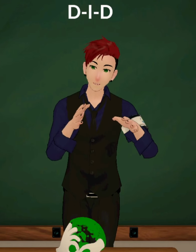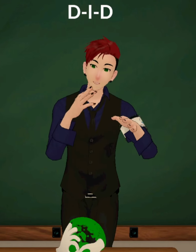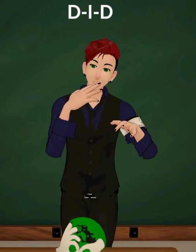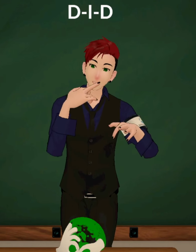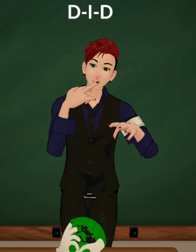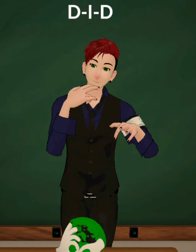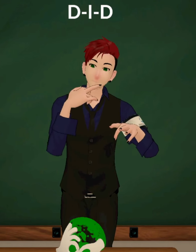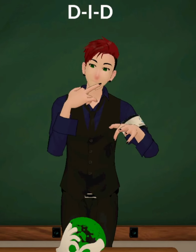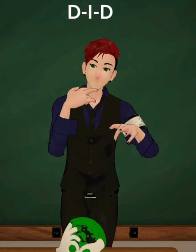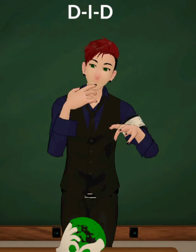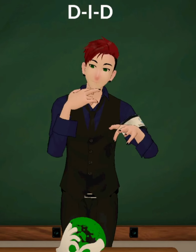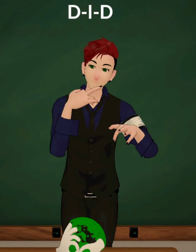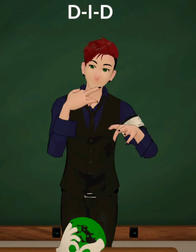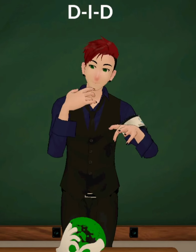actively